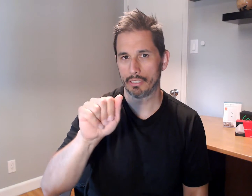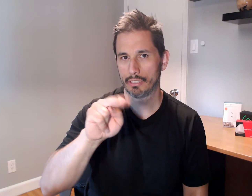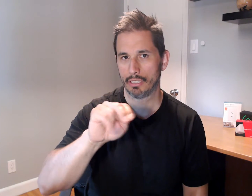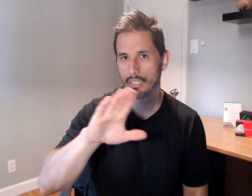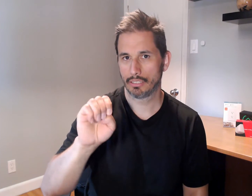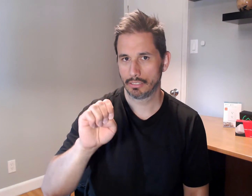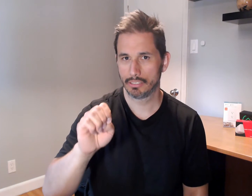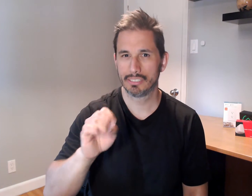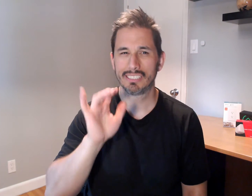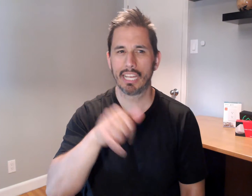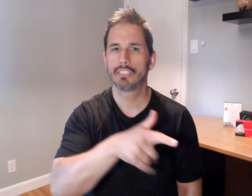sensor.